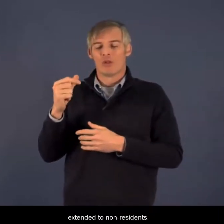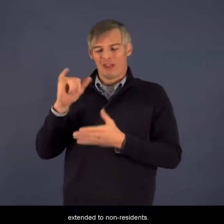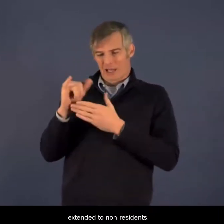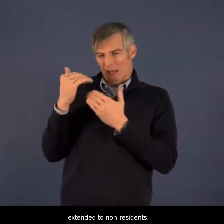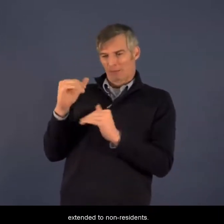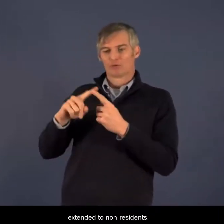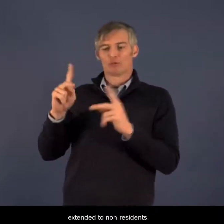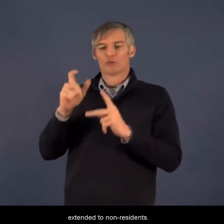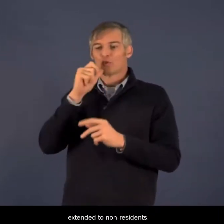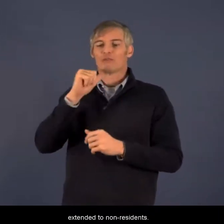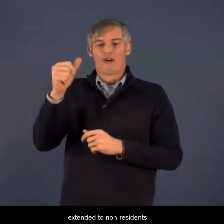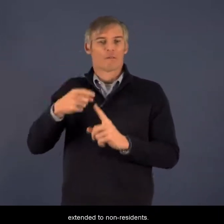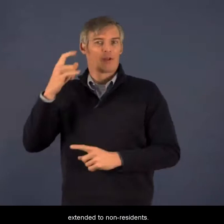ordinarily extended to non-residents.